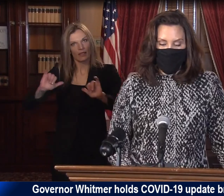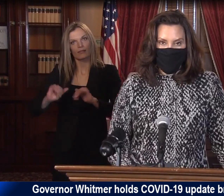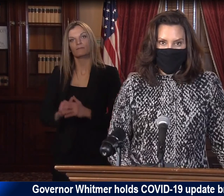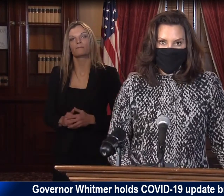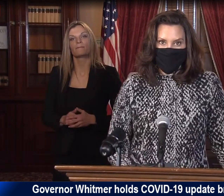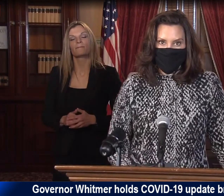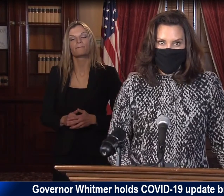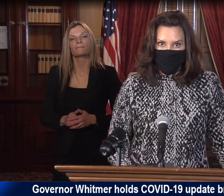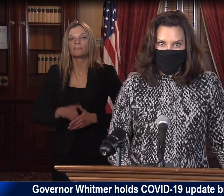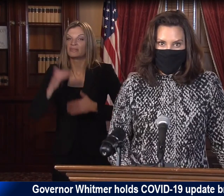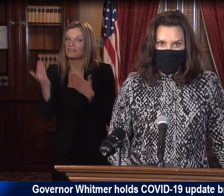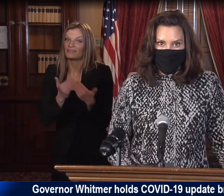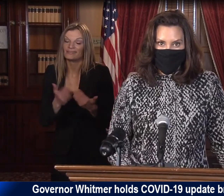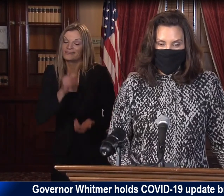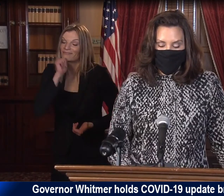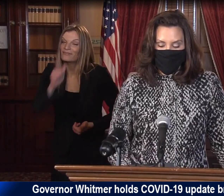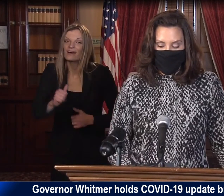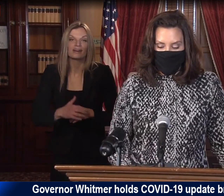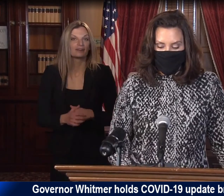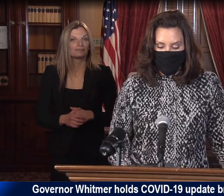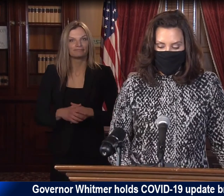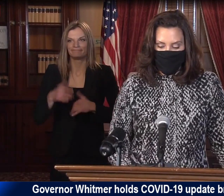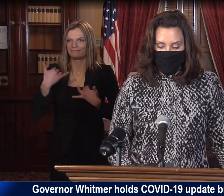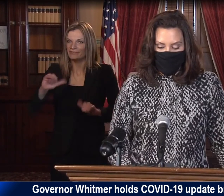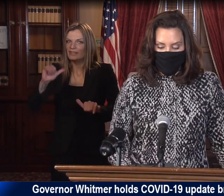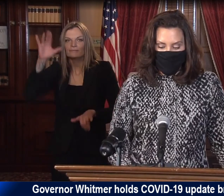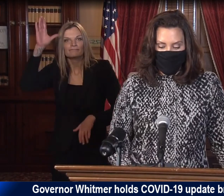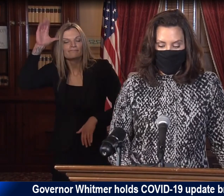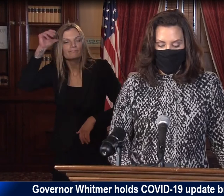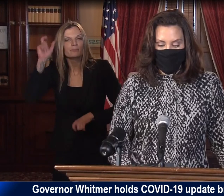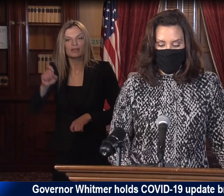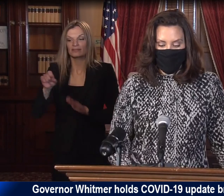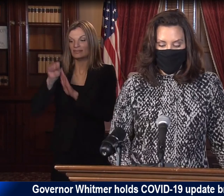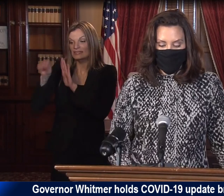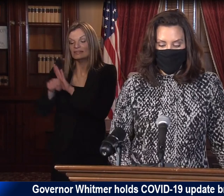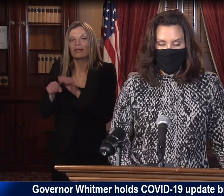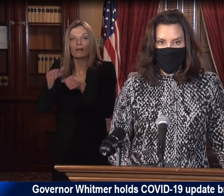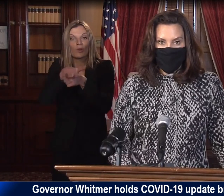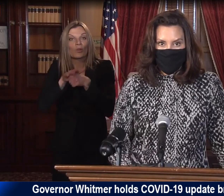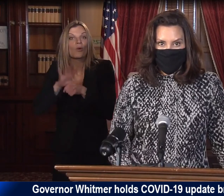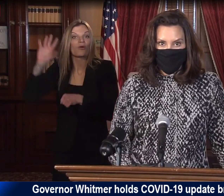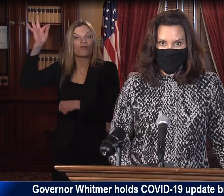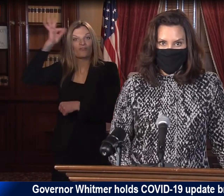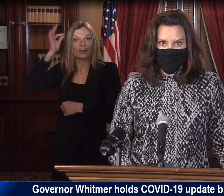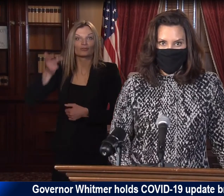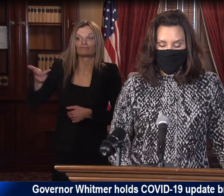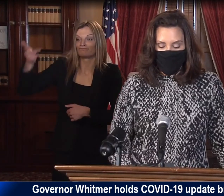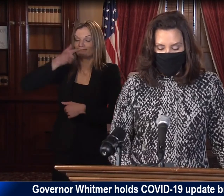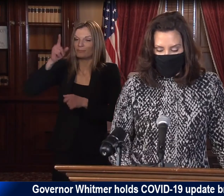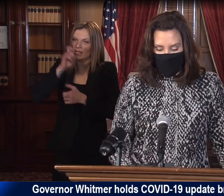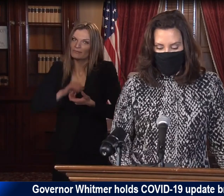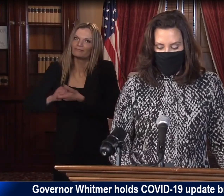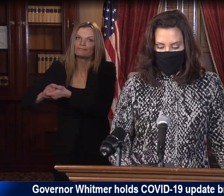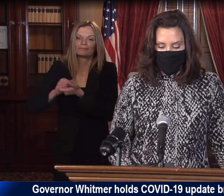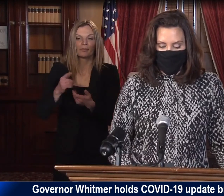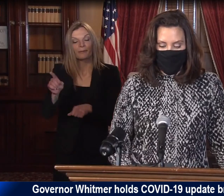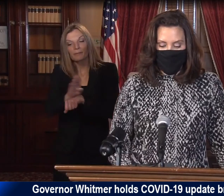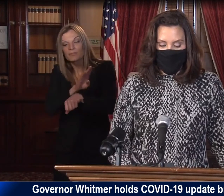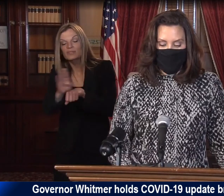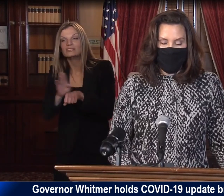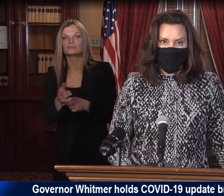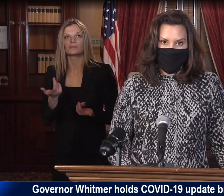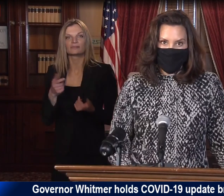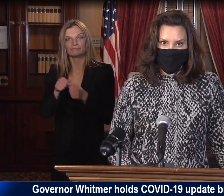hard work, and it's going to take collaboration, state, local, federal governments, businesses, local health